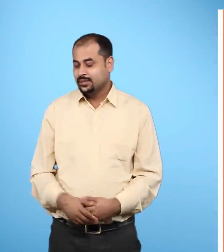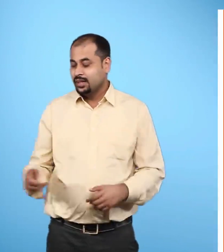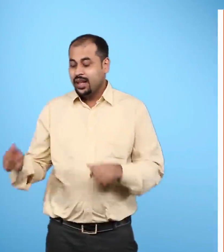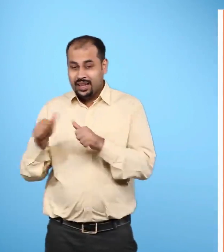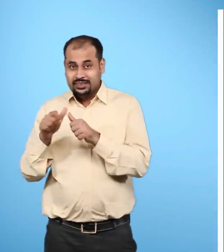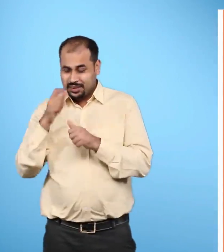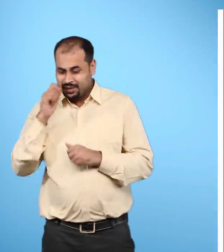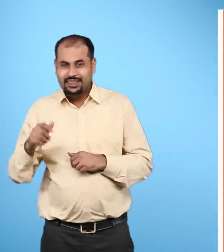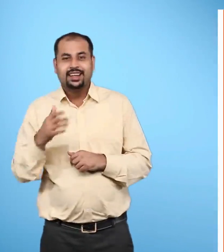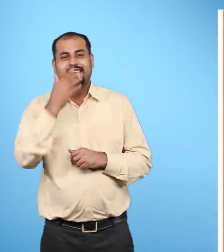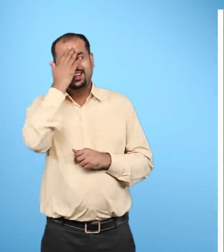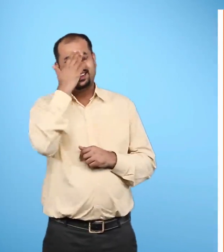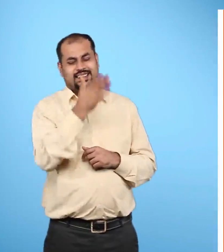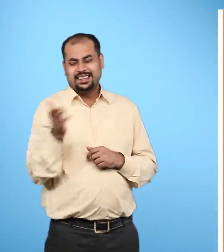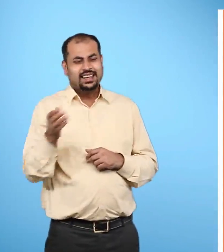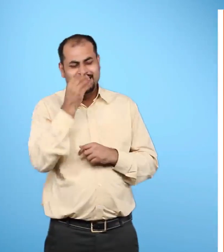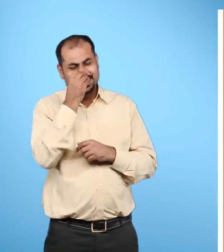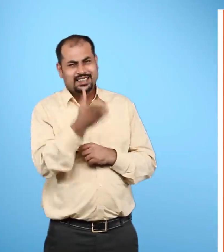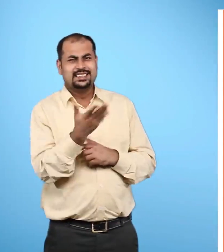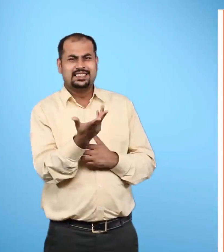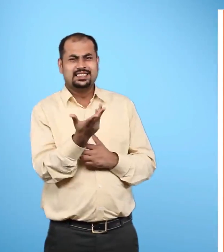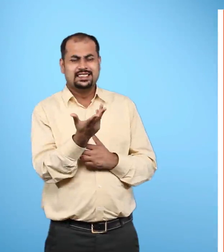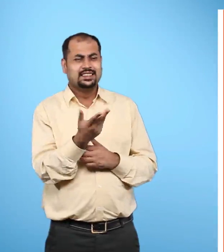Asif replies, "Oh, that's easy.